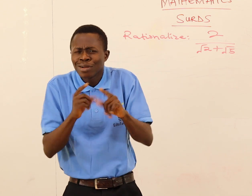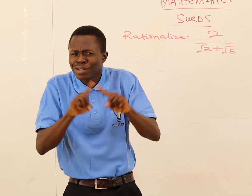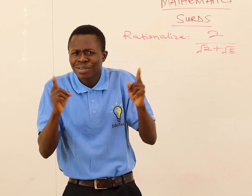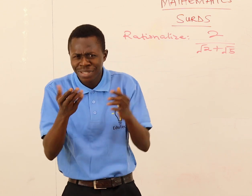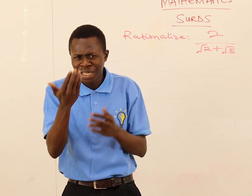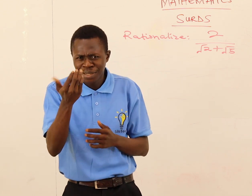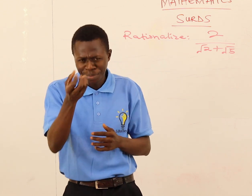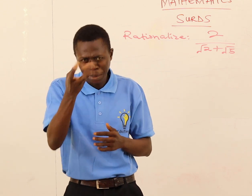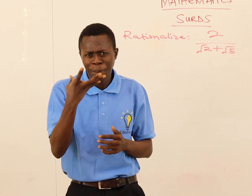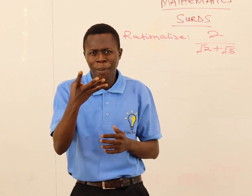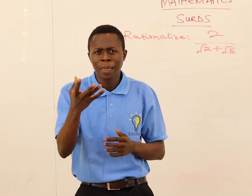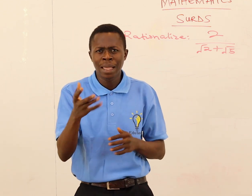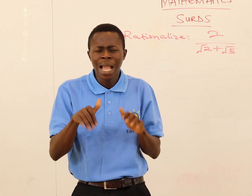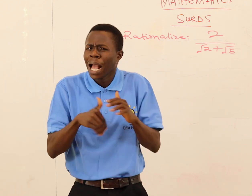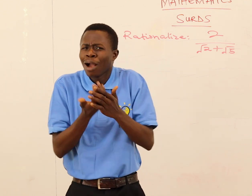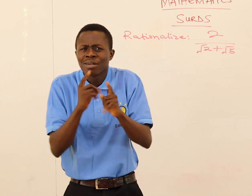And how different is it?